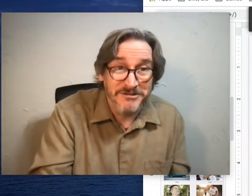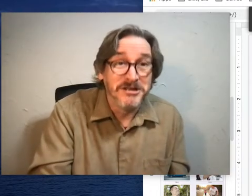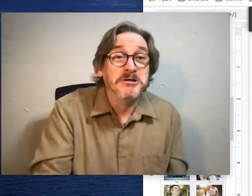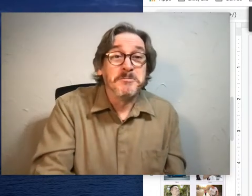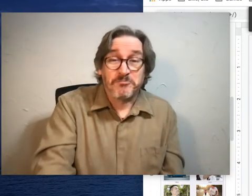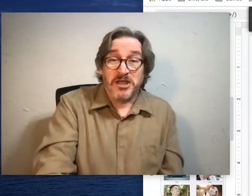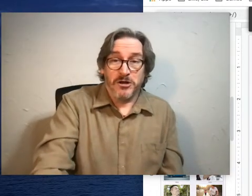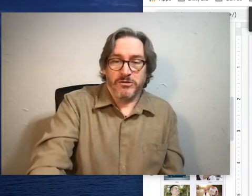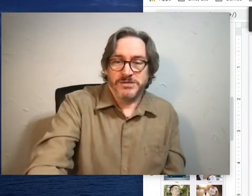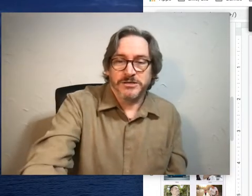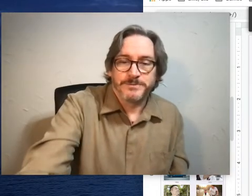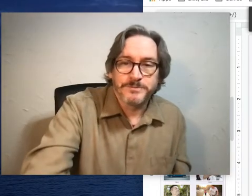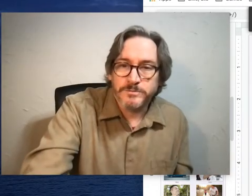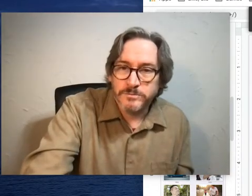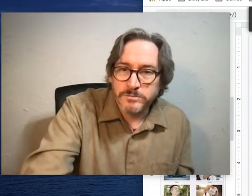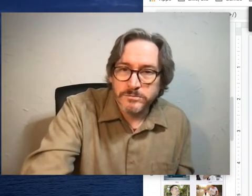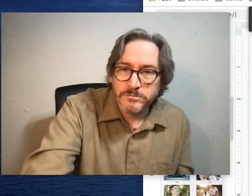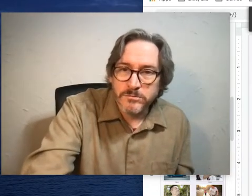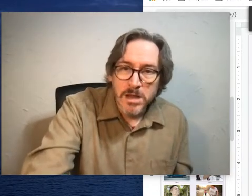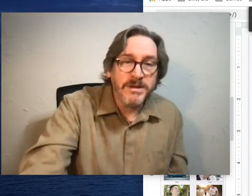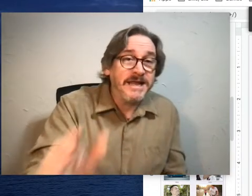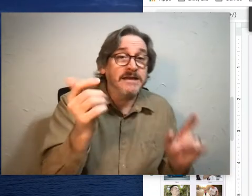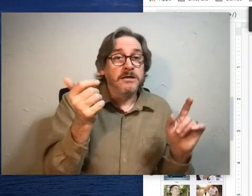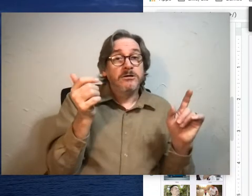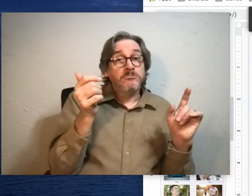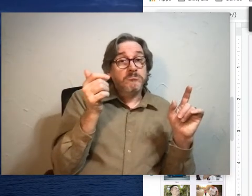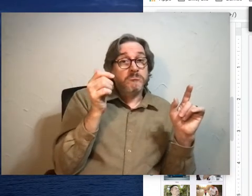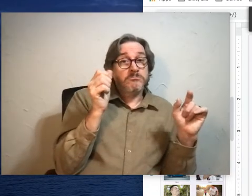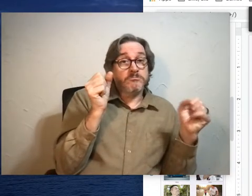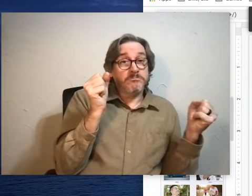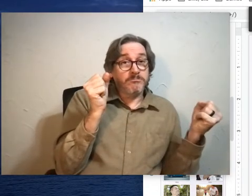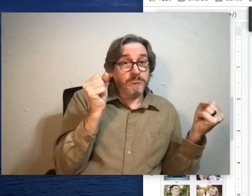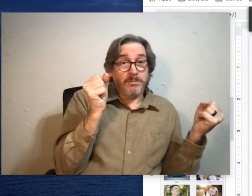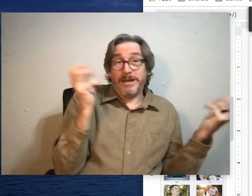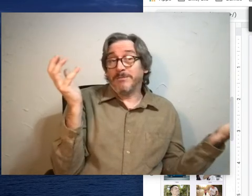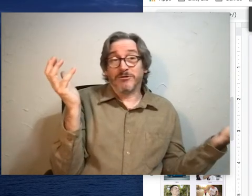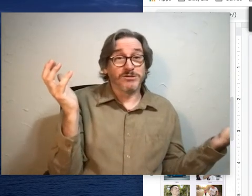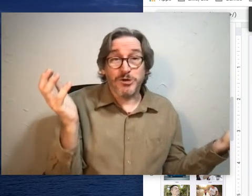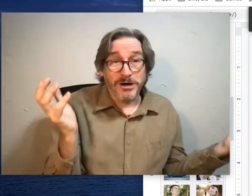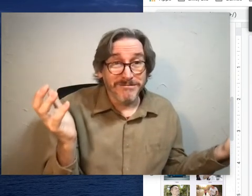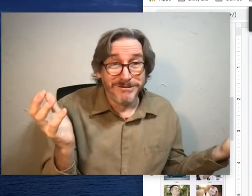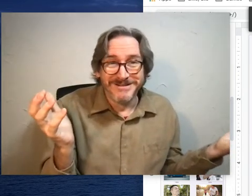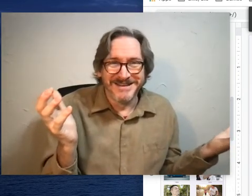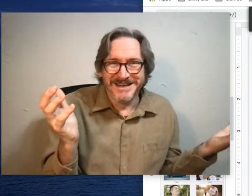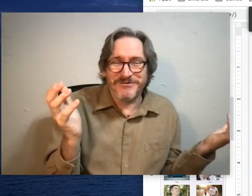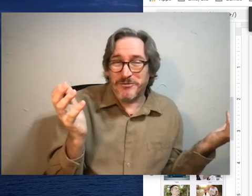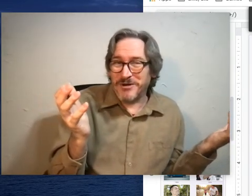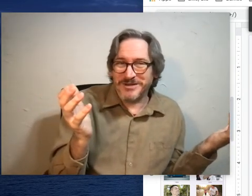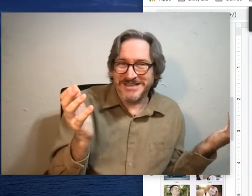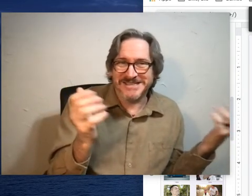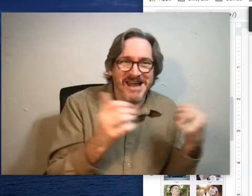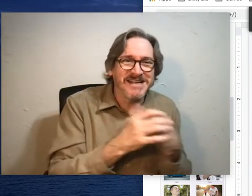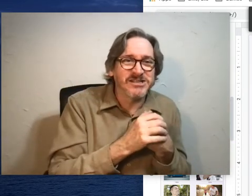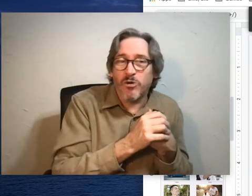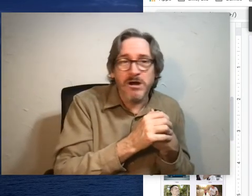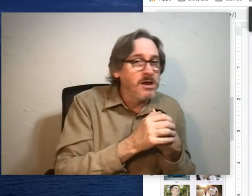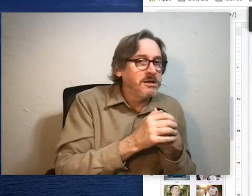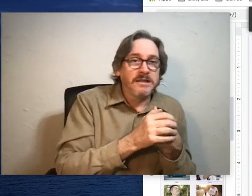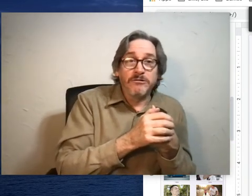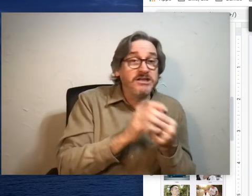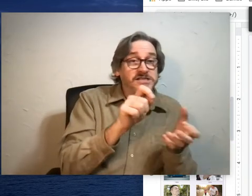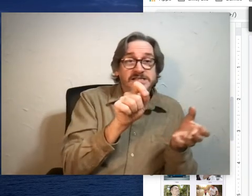life in all those years. But again, make up your own story if you want with these slides,